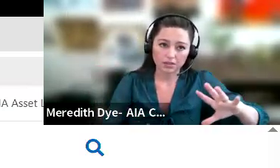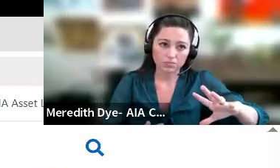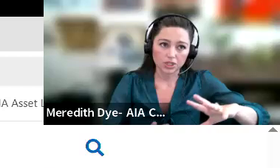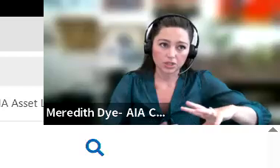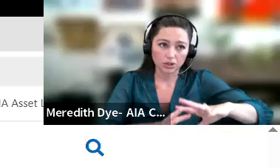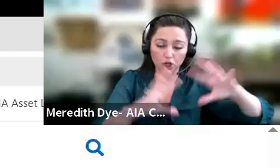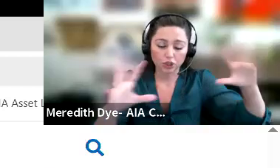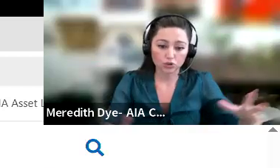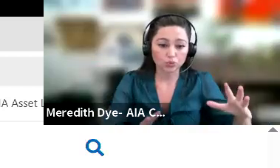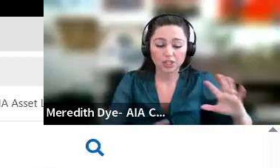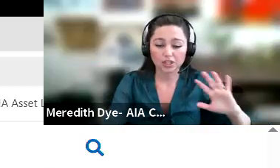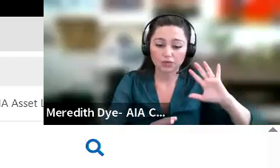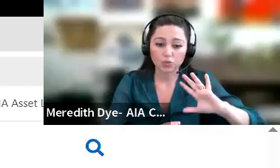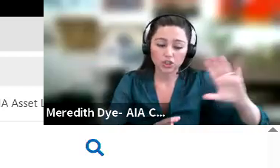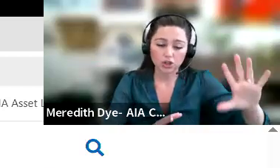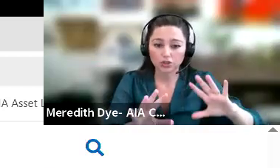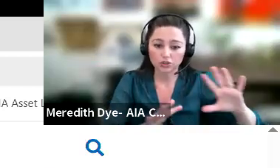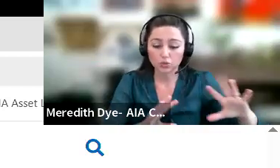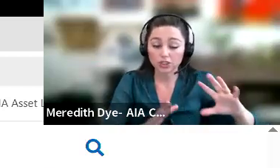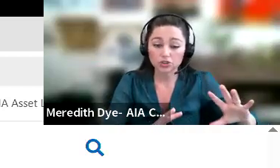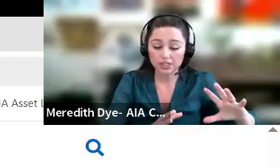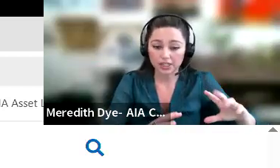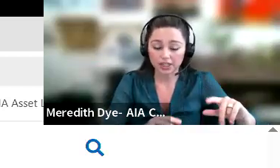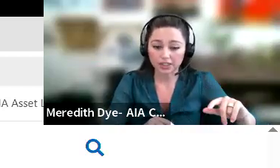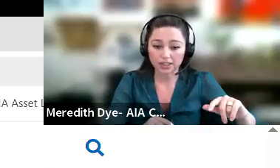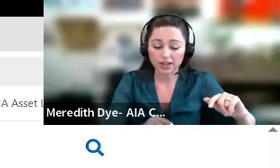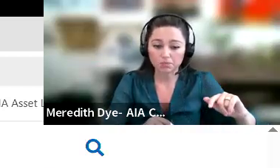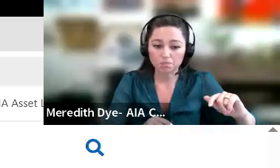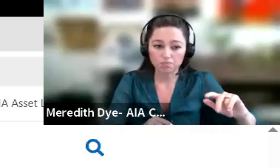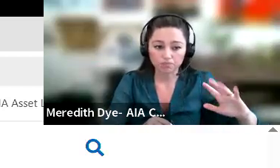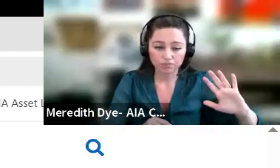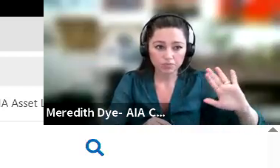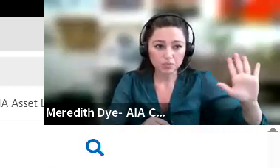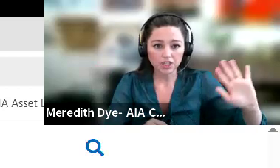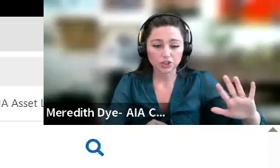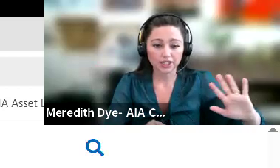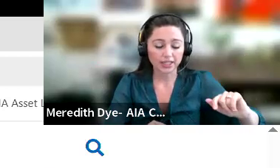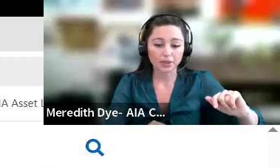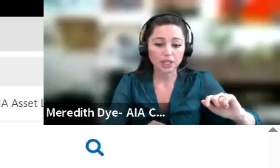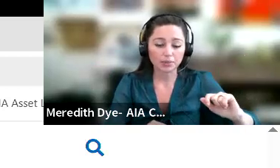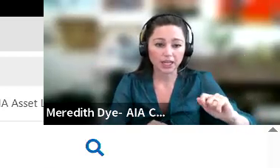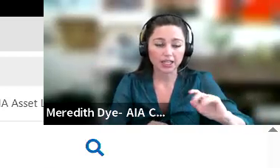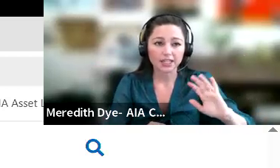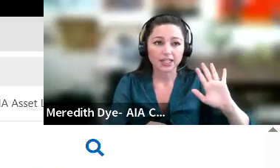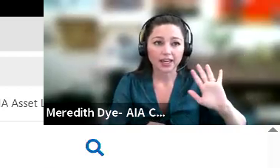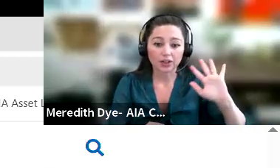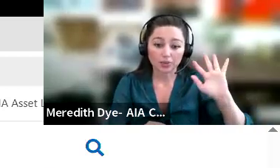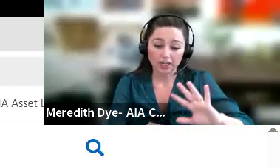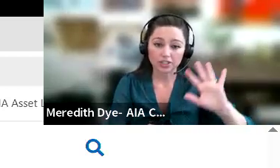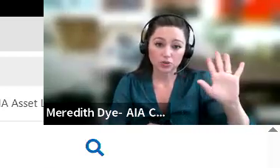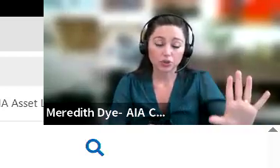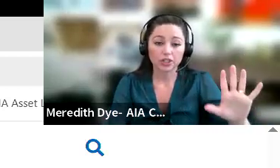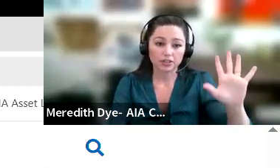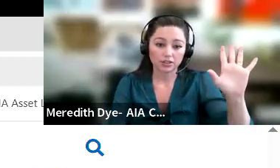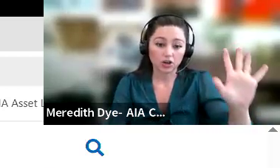we make a large groupings of which art we're interested in during that committee meeting. And